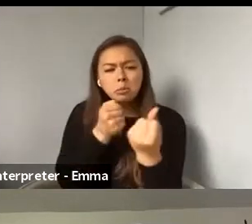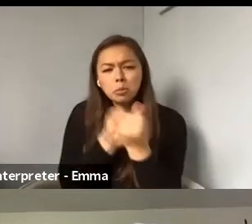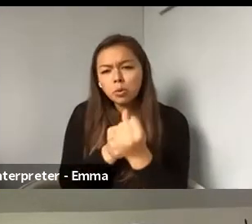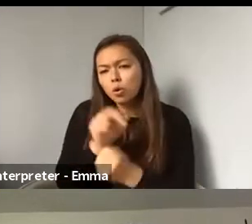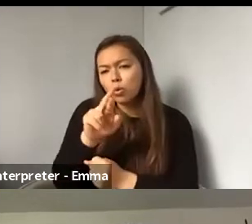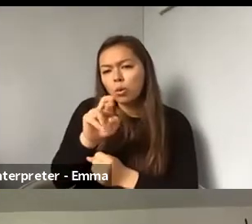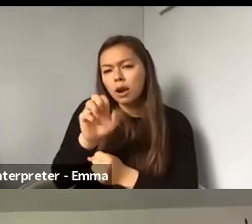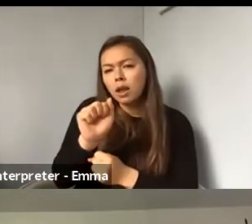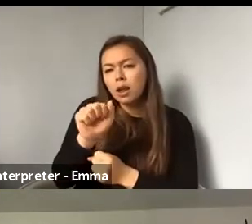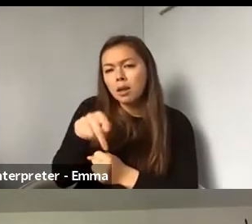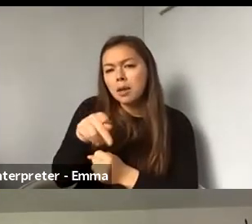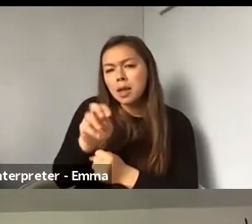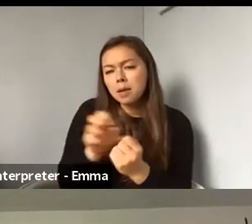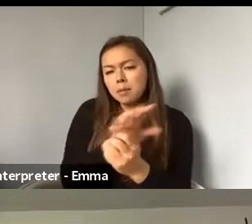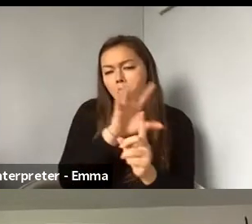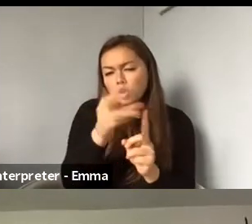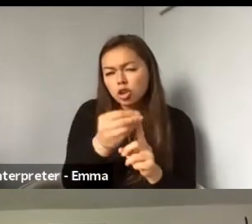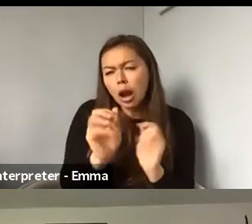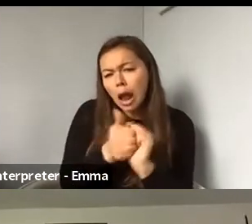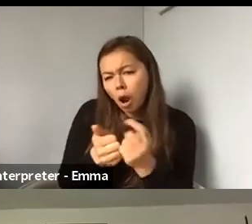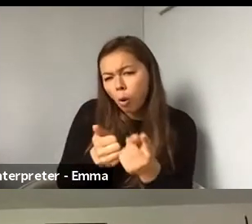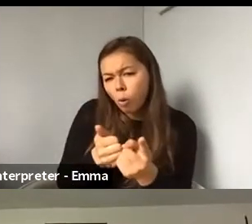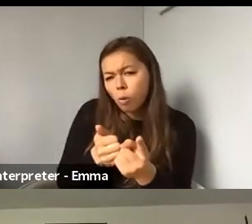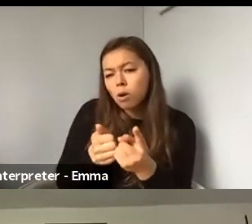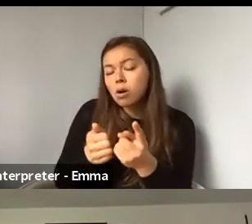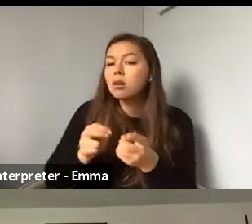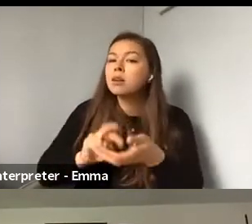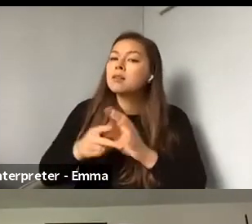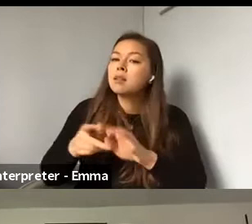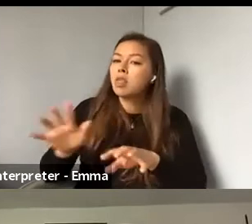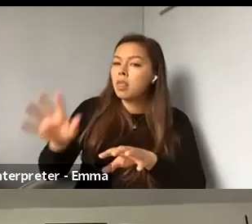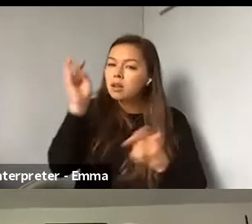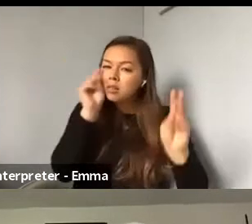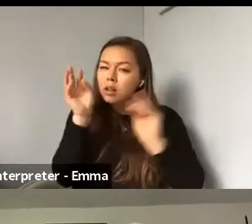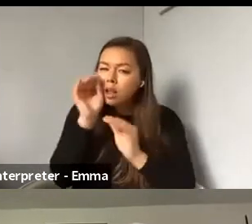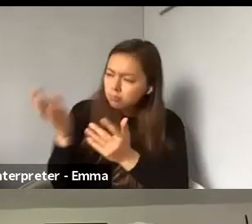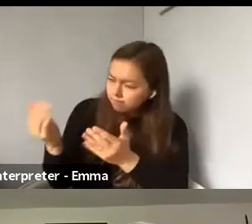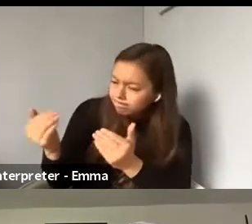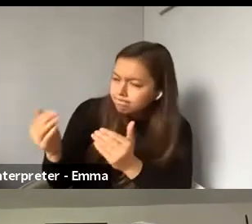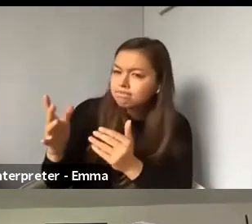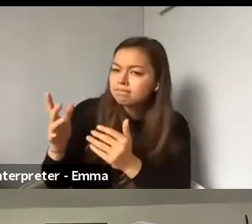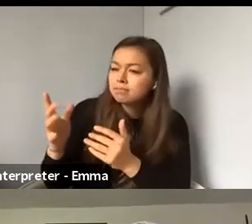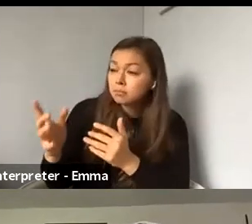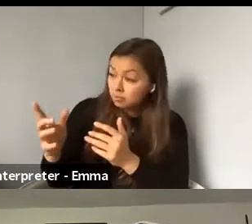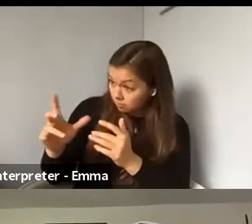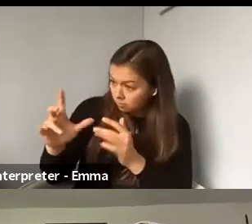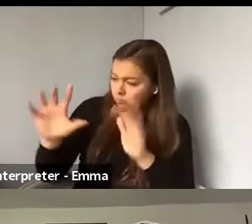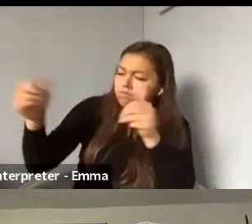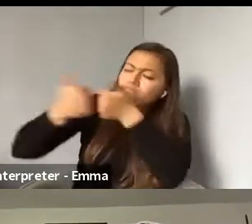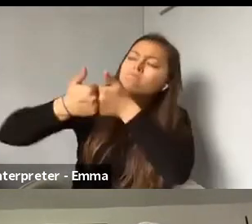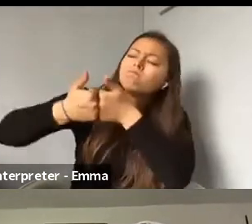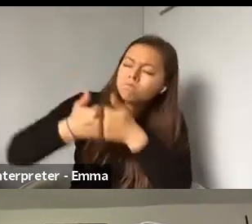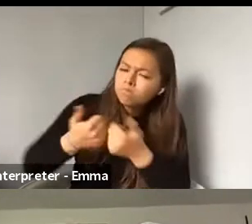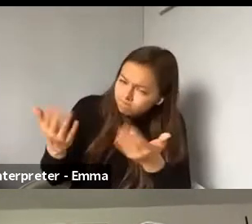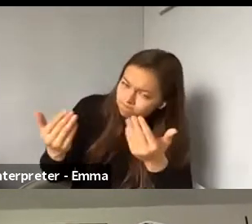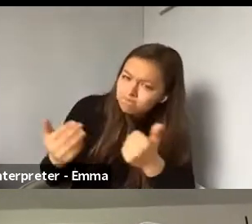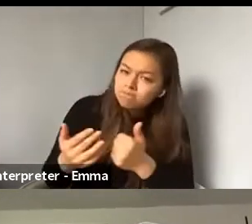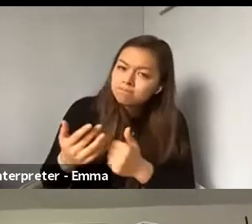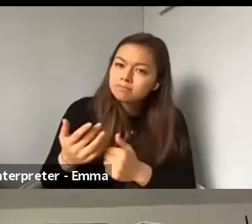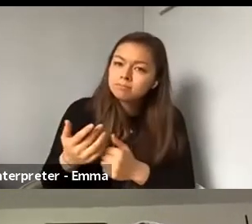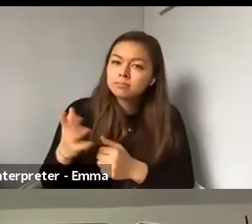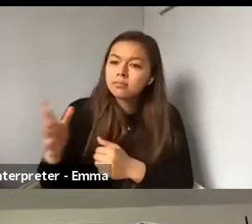and challenging them on some of those long-held assumptions and rape myths, for example, that